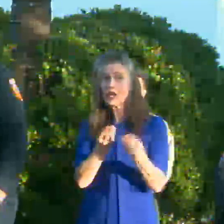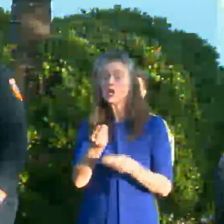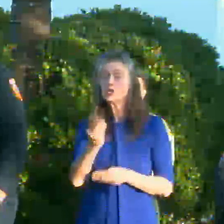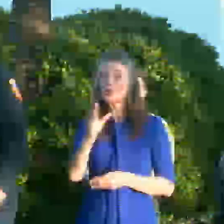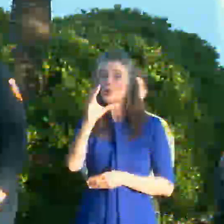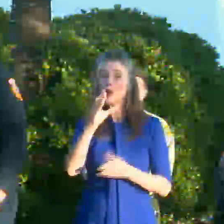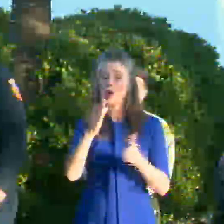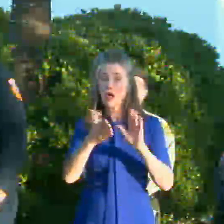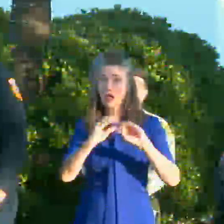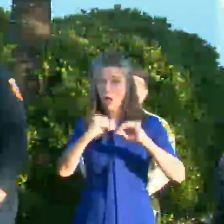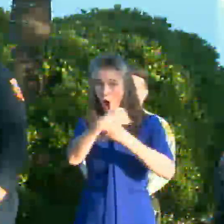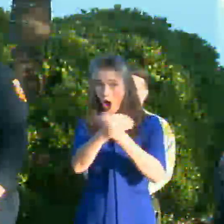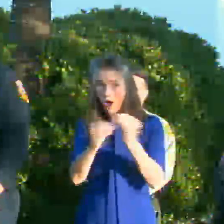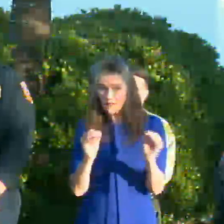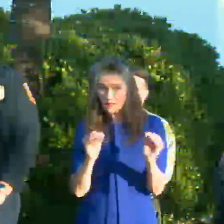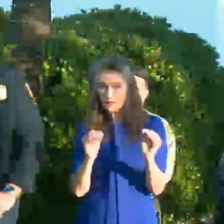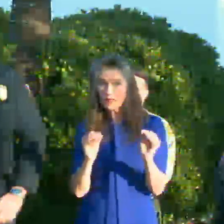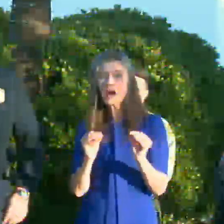Management for Santa Barbara County.